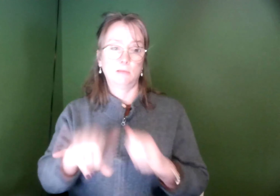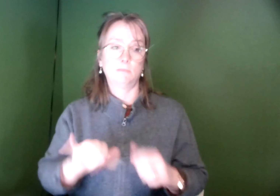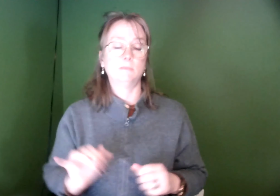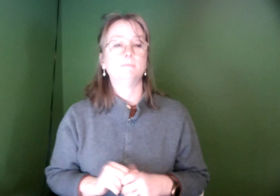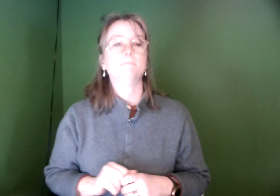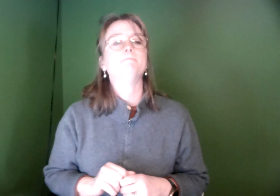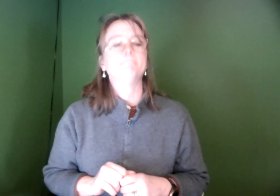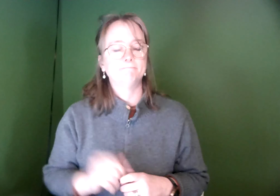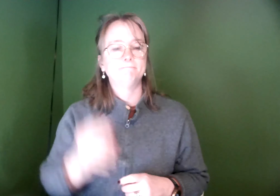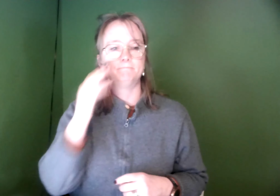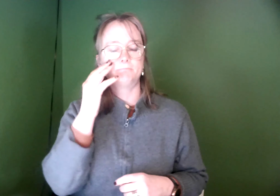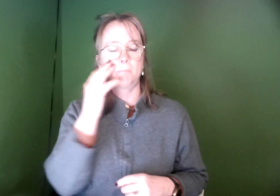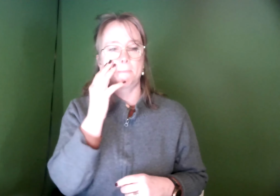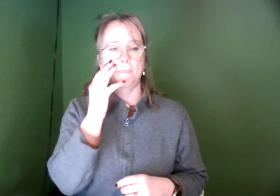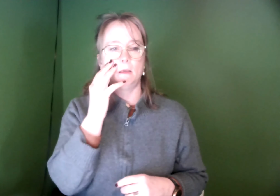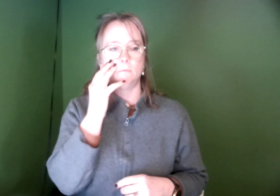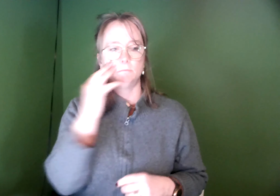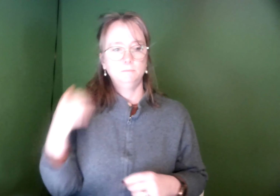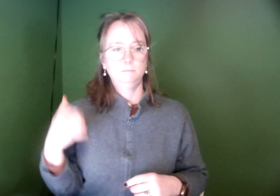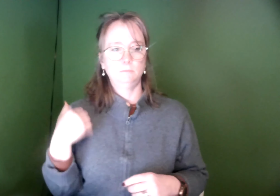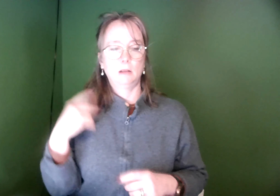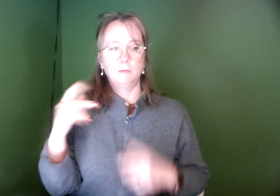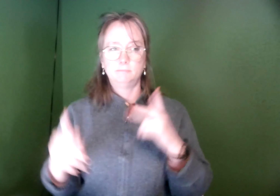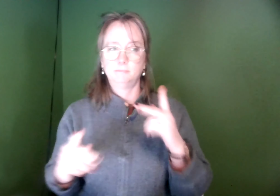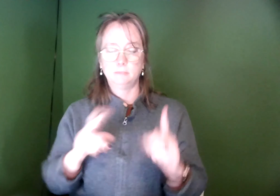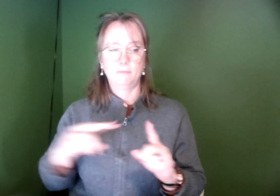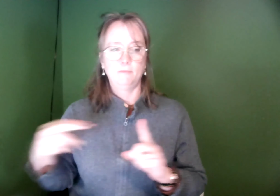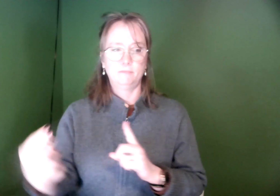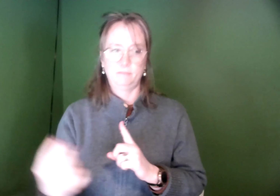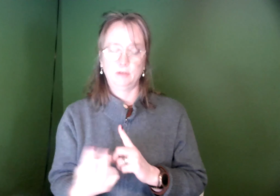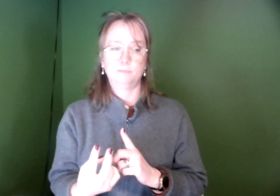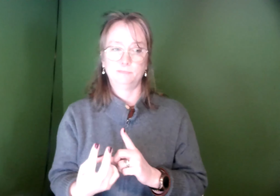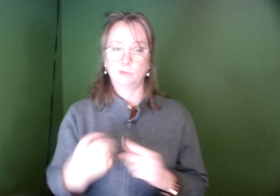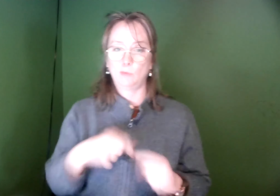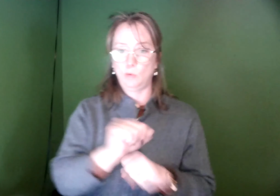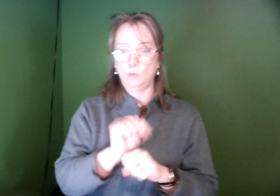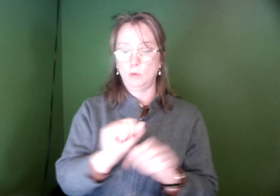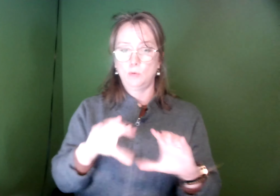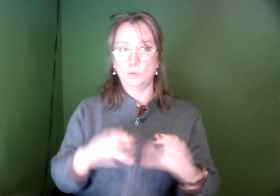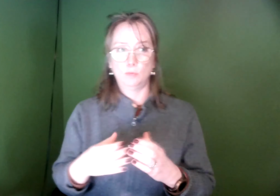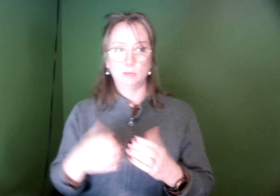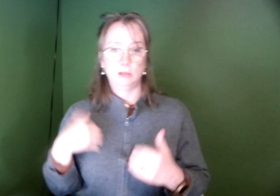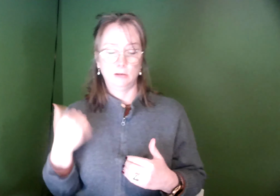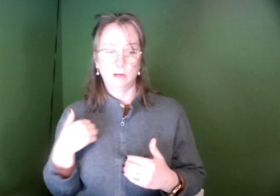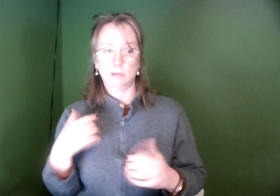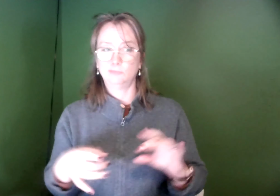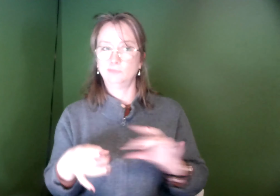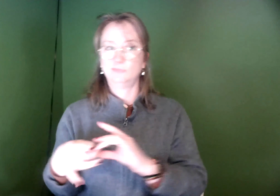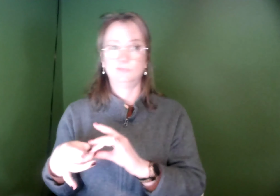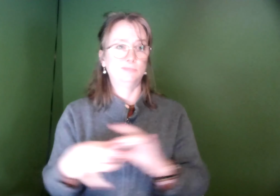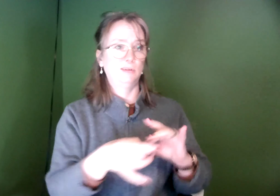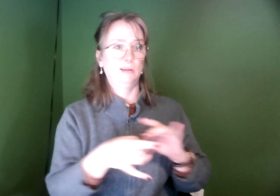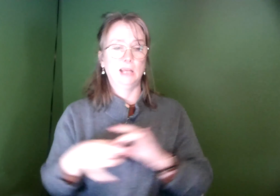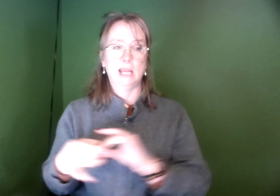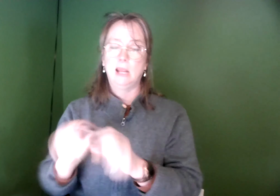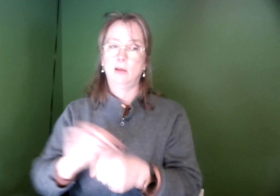know particularly from, the young person perspective, that the young folks that we work with, we often see those two in tandem, and definitely in the pandemic have